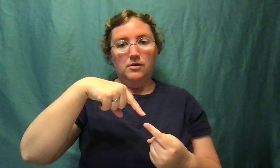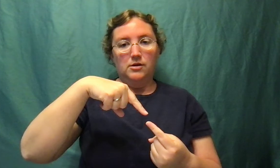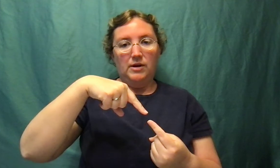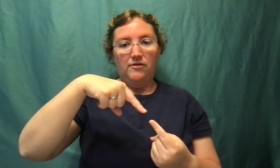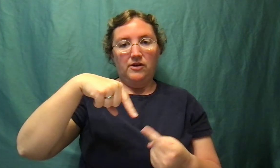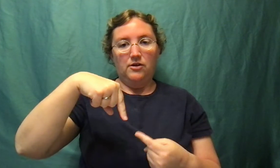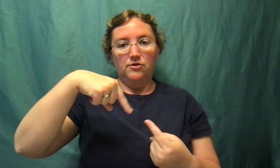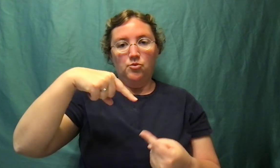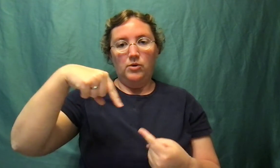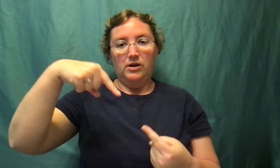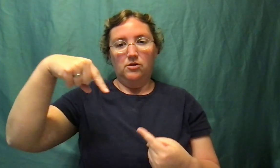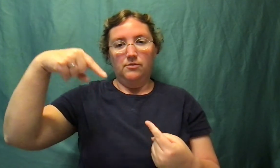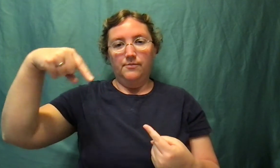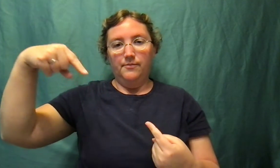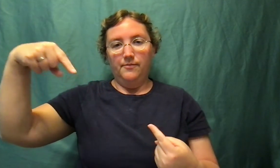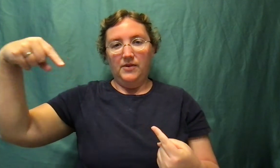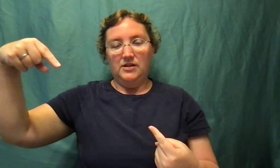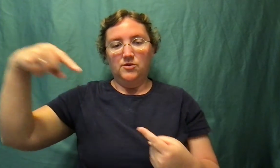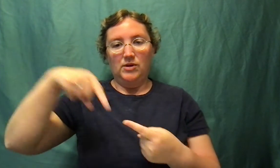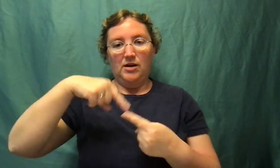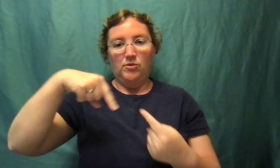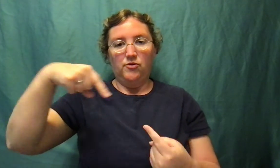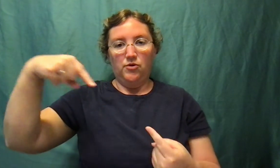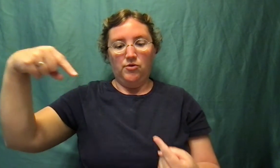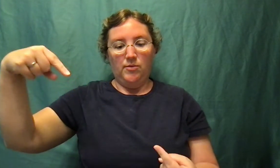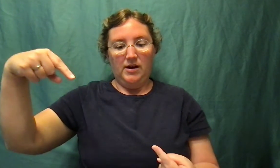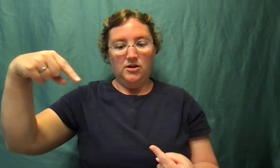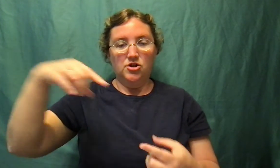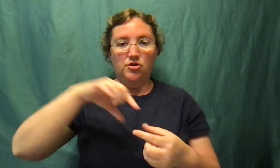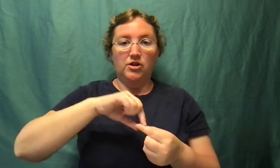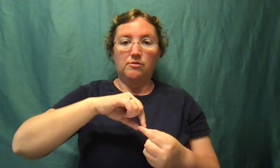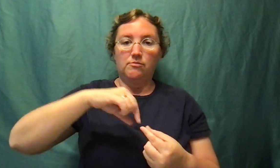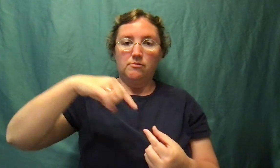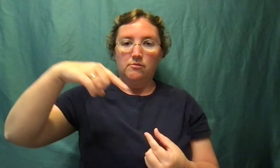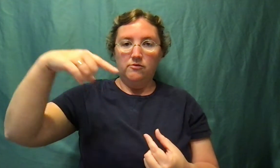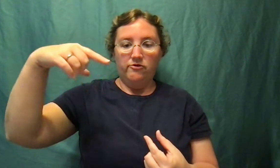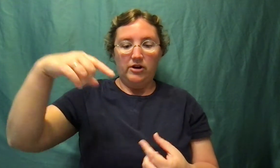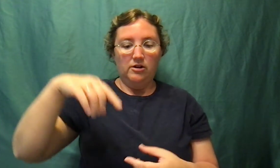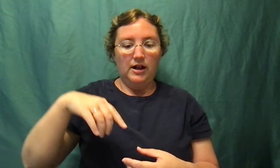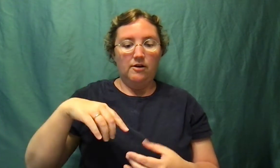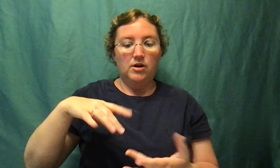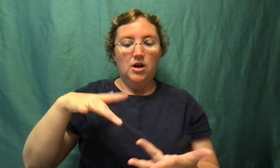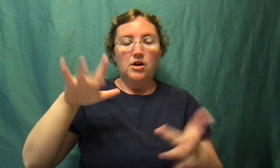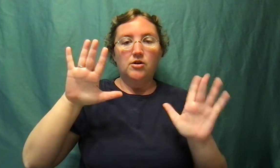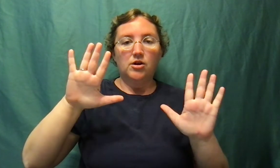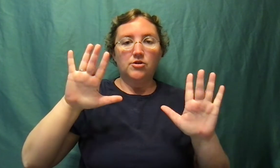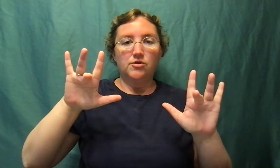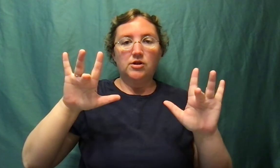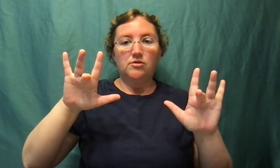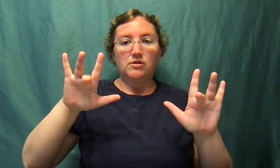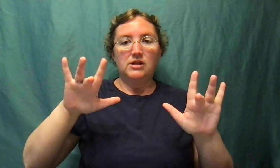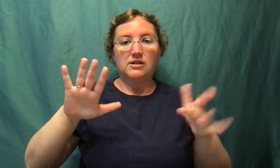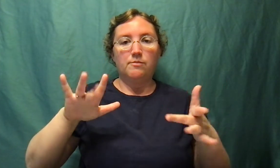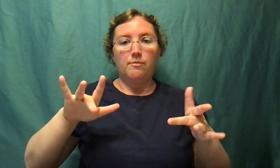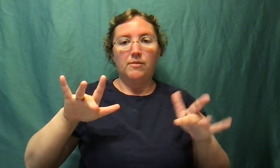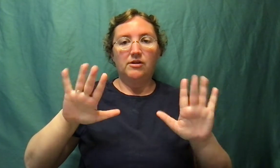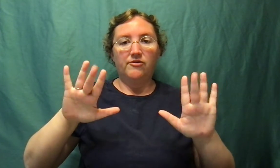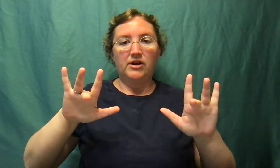My fingers wiggle as this one kind of moves further away to show the funnel cloud. You can also use this middle finger